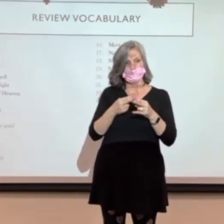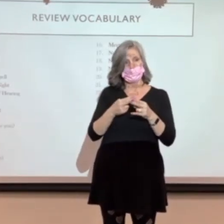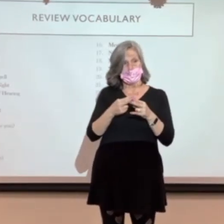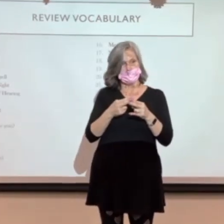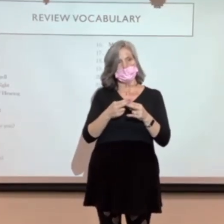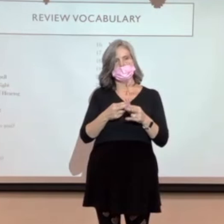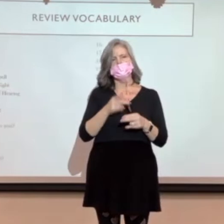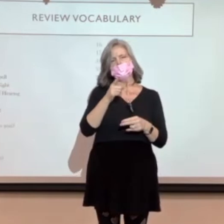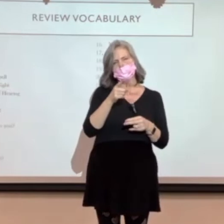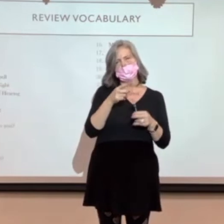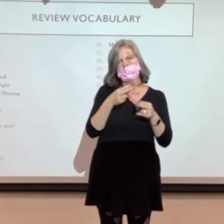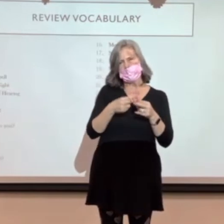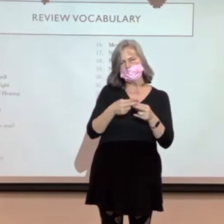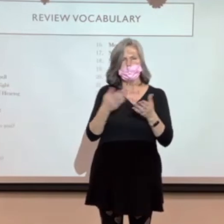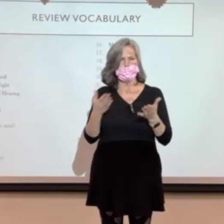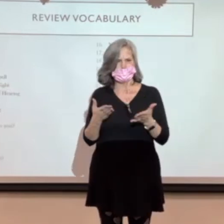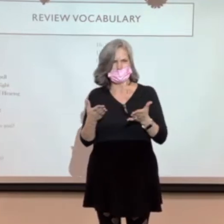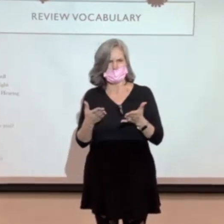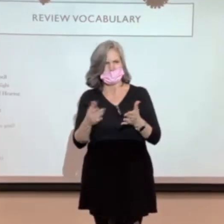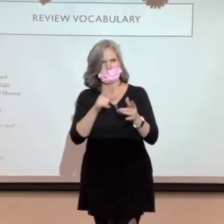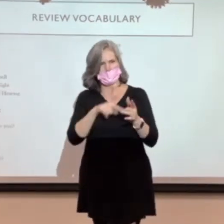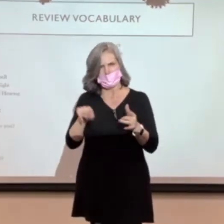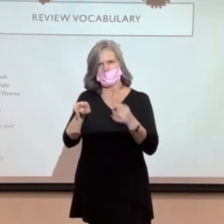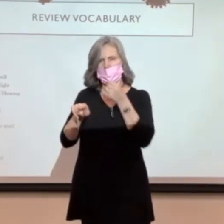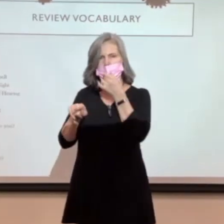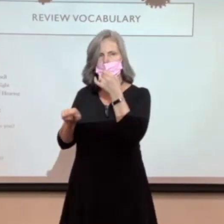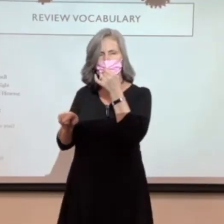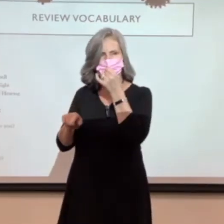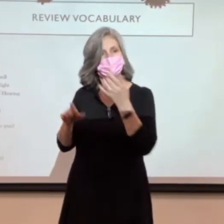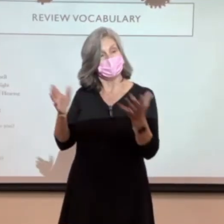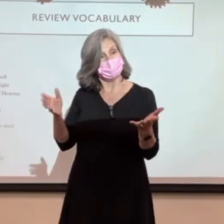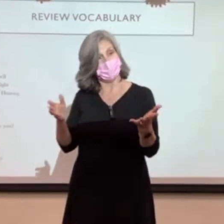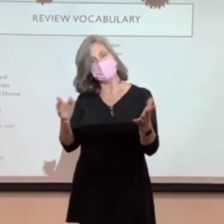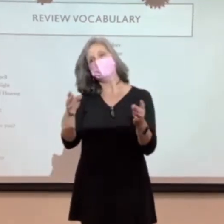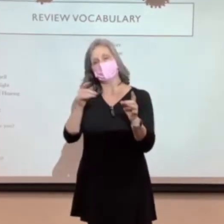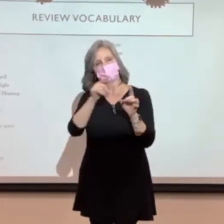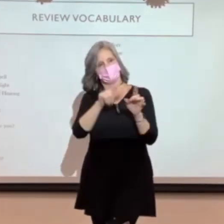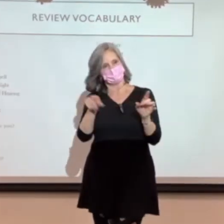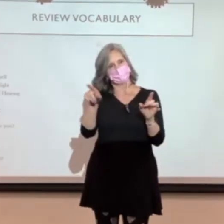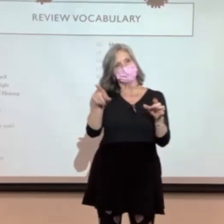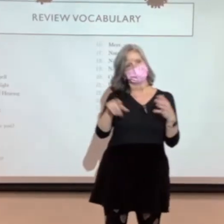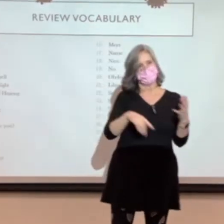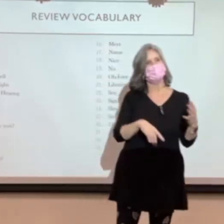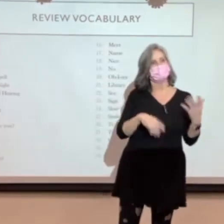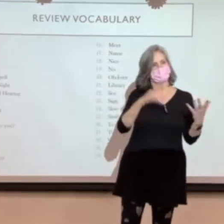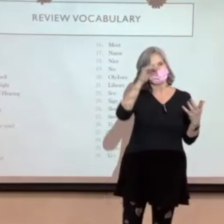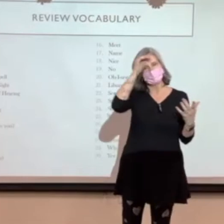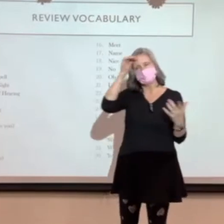In ASL, it's you name what. The what's at the end. It's not unique to sign language that the question comes at the end. A lot of